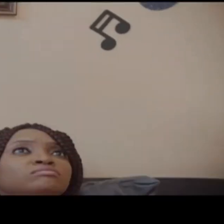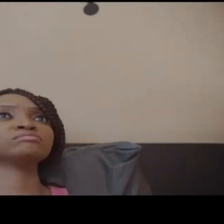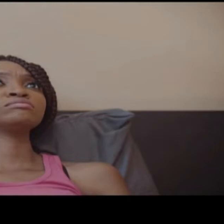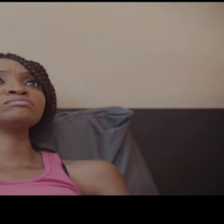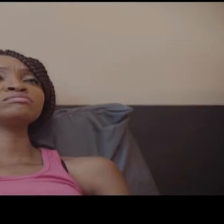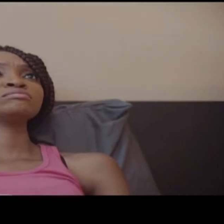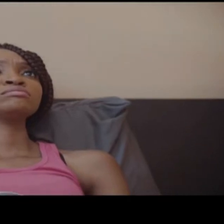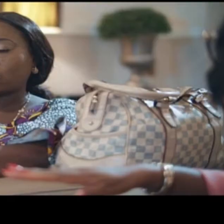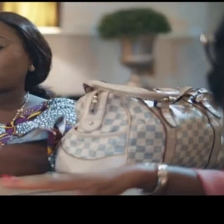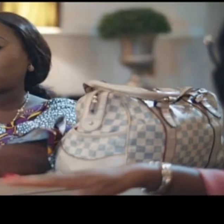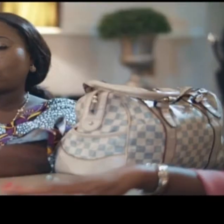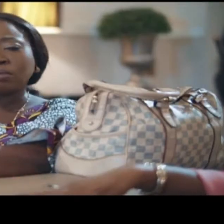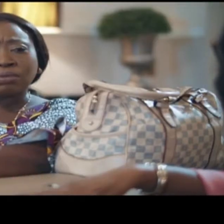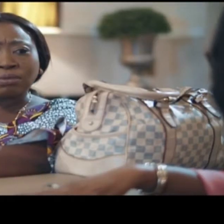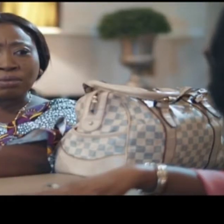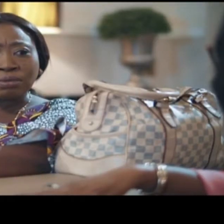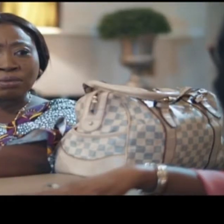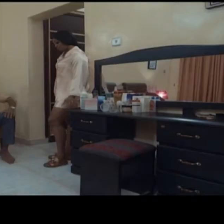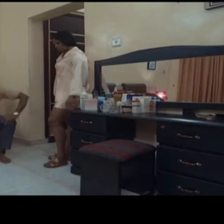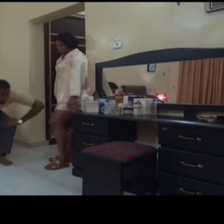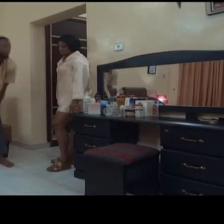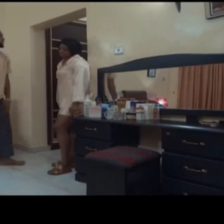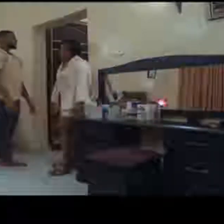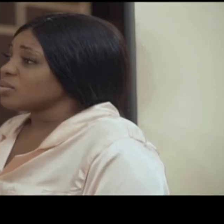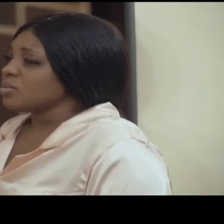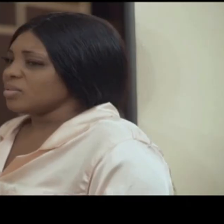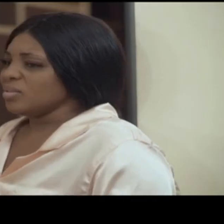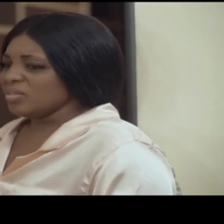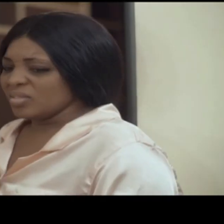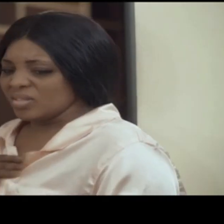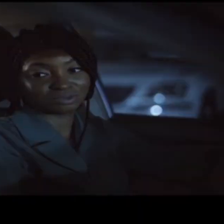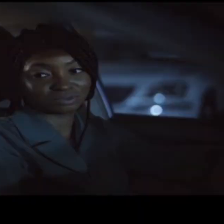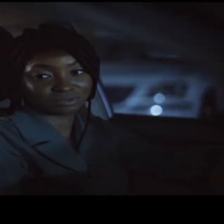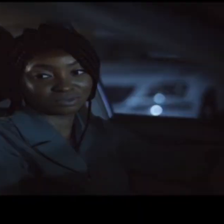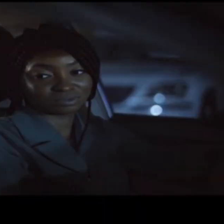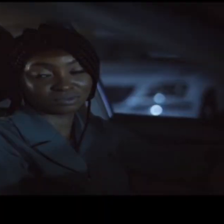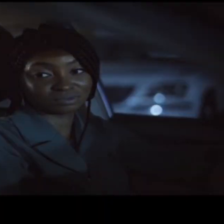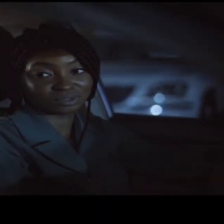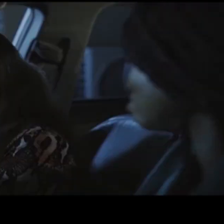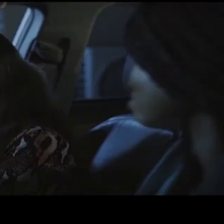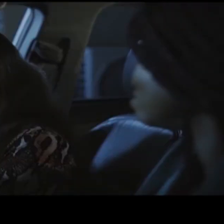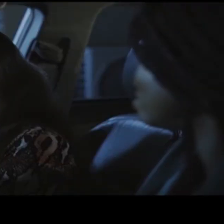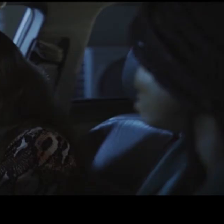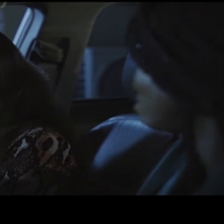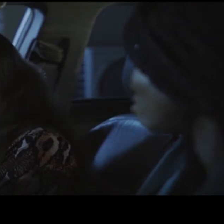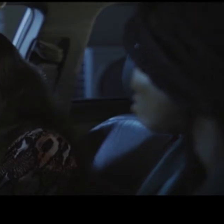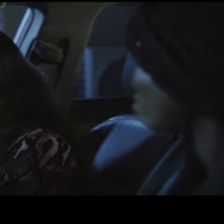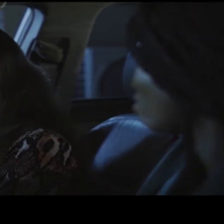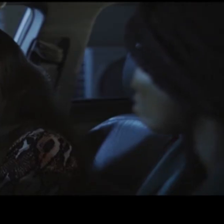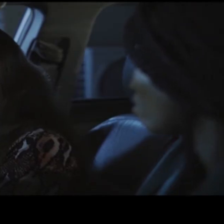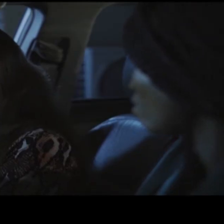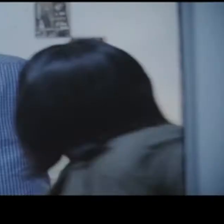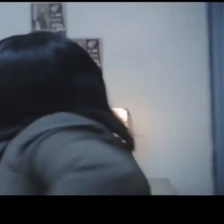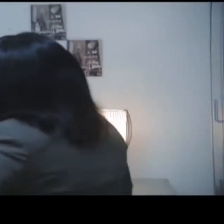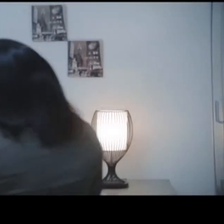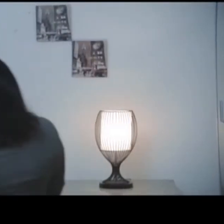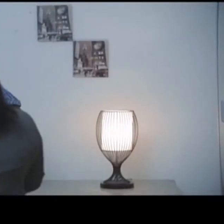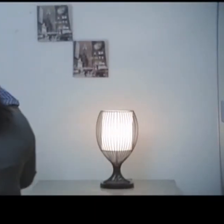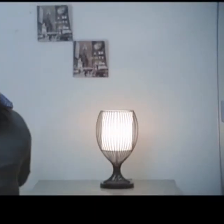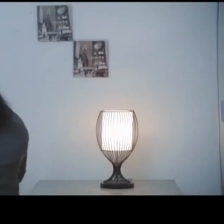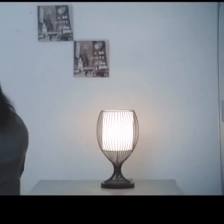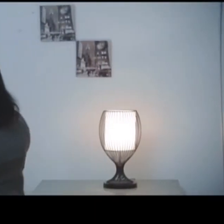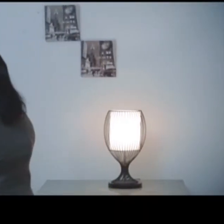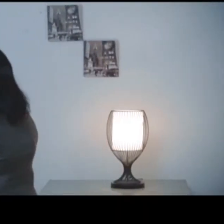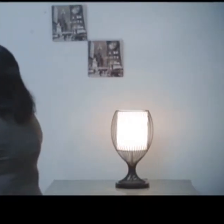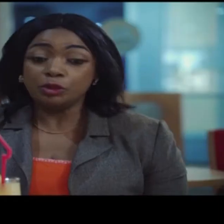buyers. So I suggest you sit down and have a talk with your husband. Once you have faith, everything is possible. Oh, you